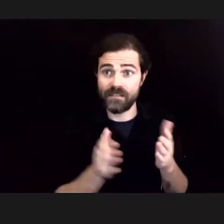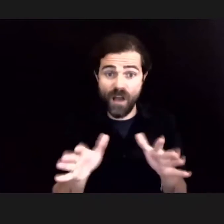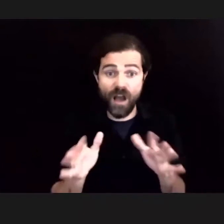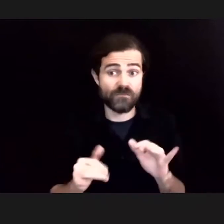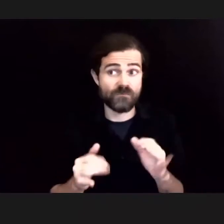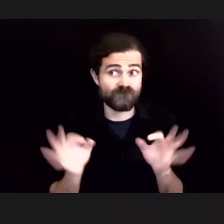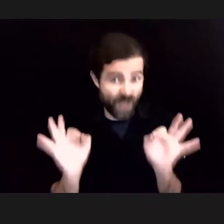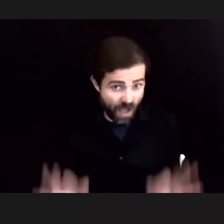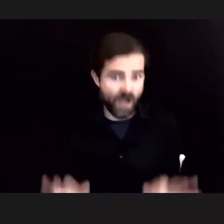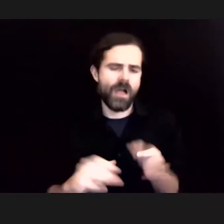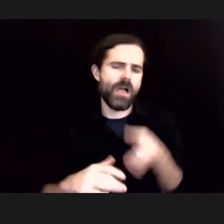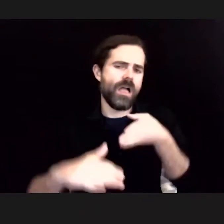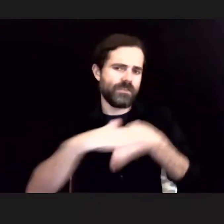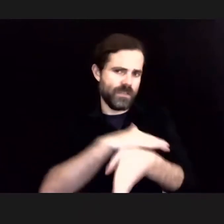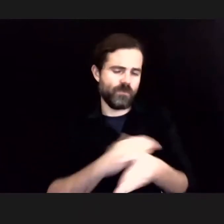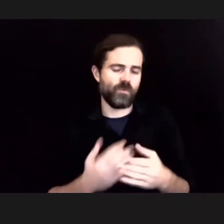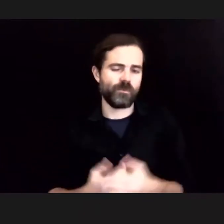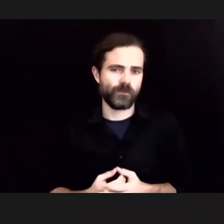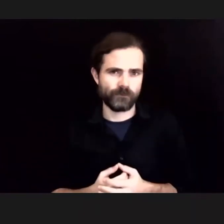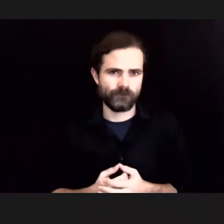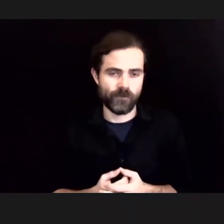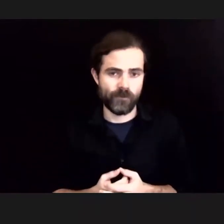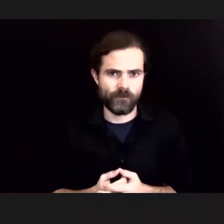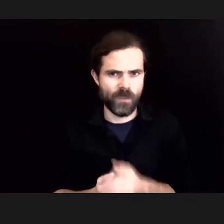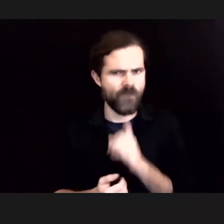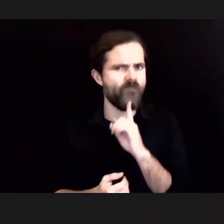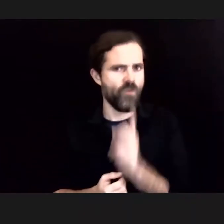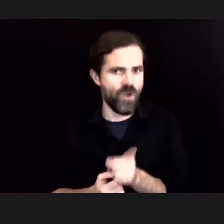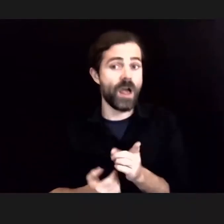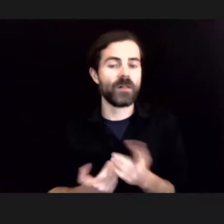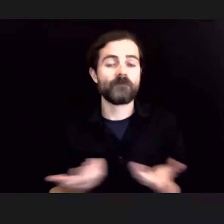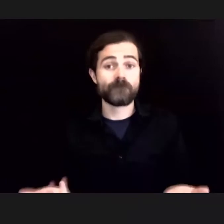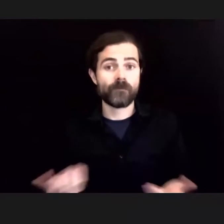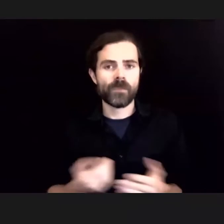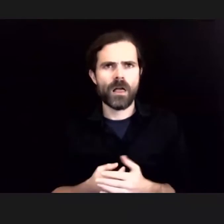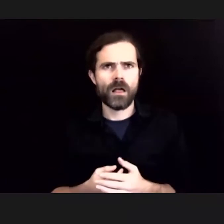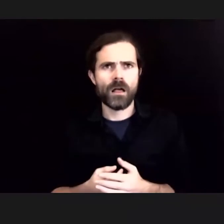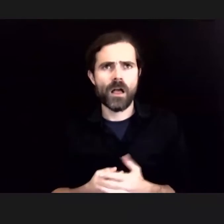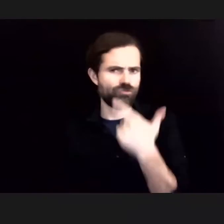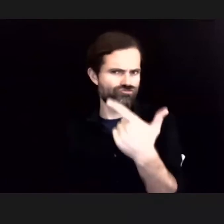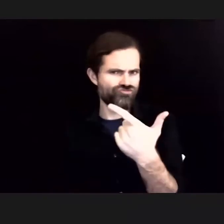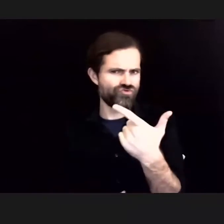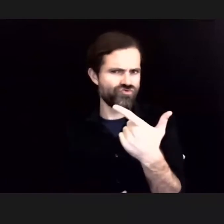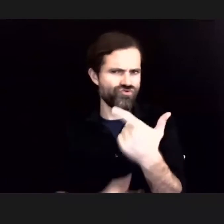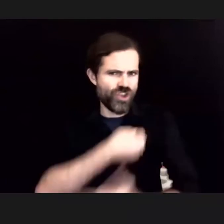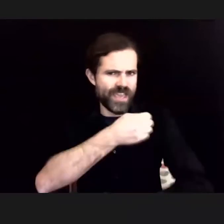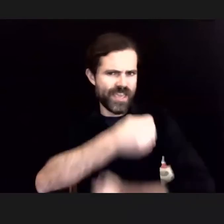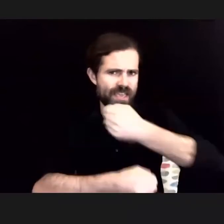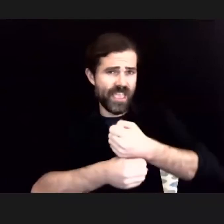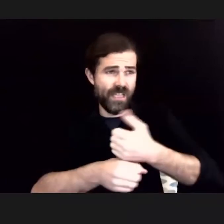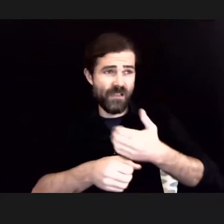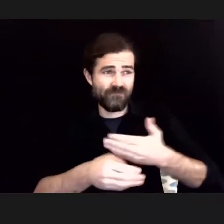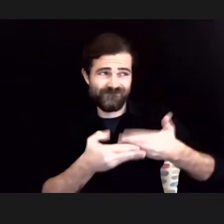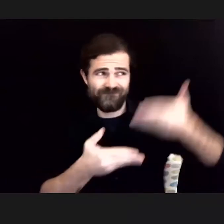our objective, and really if we consider that in the last 2 years, due to the